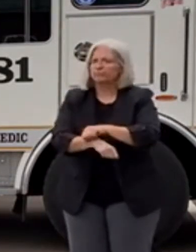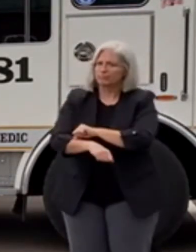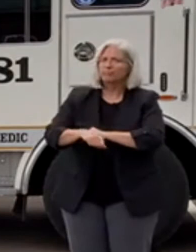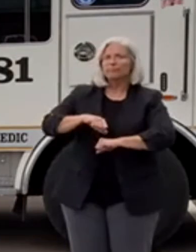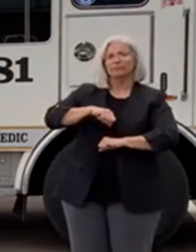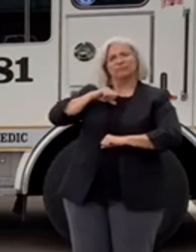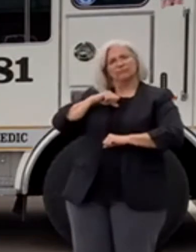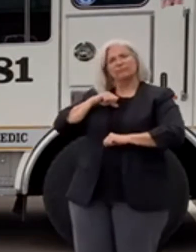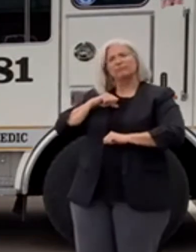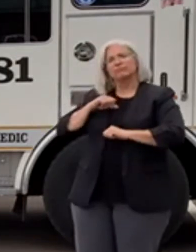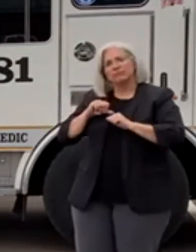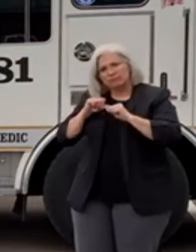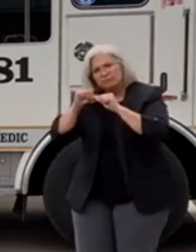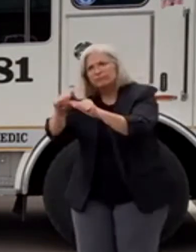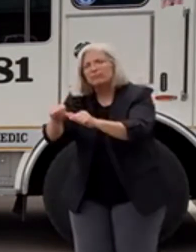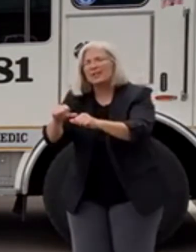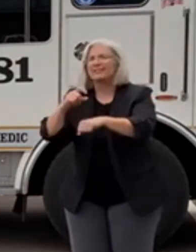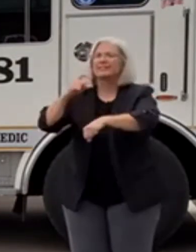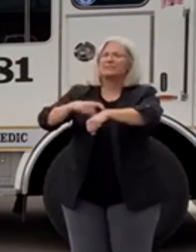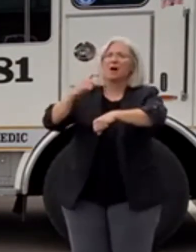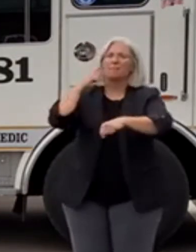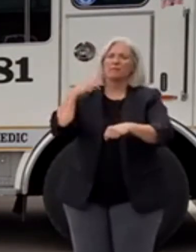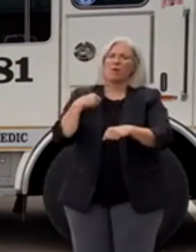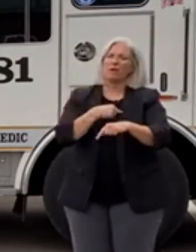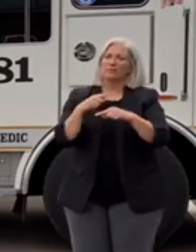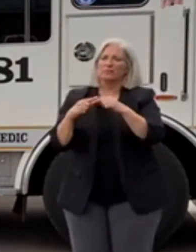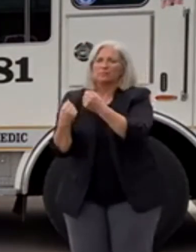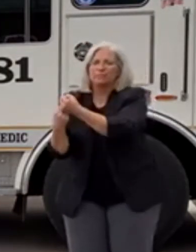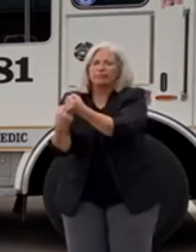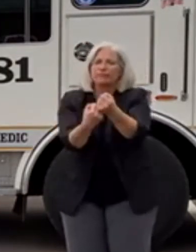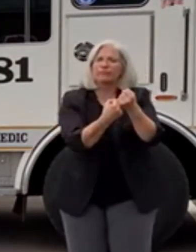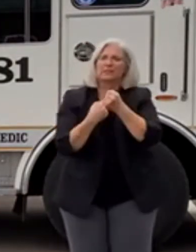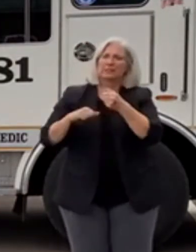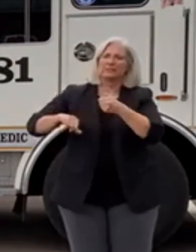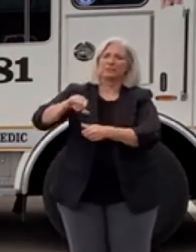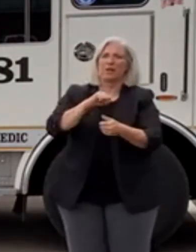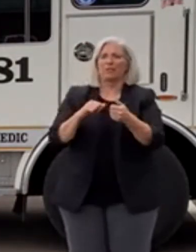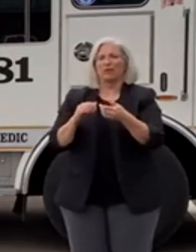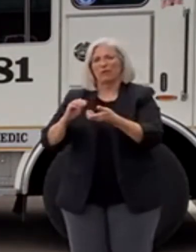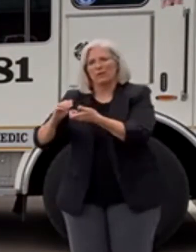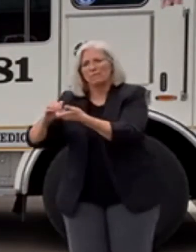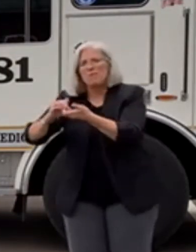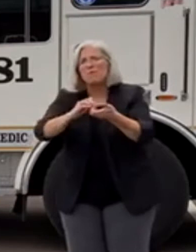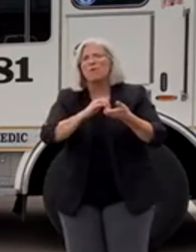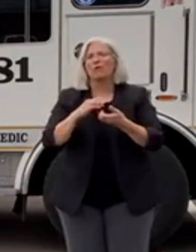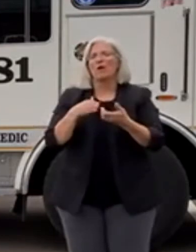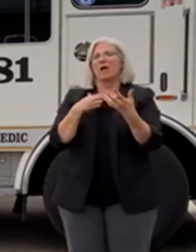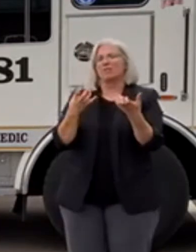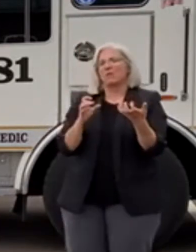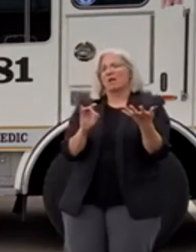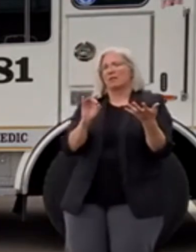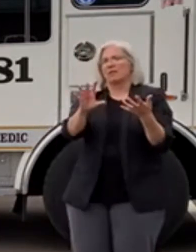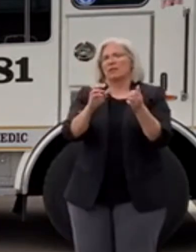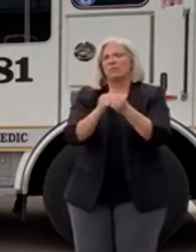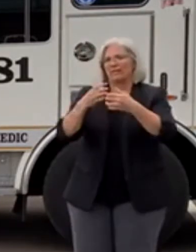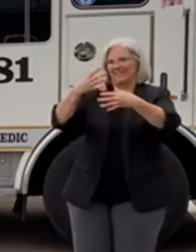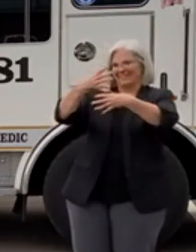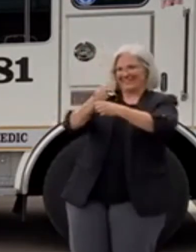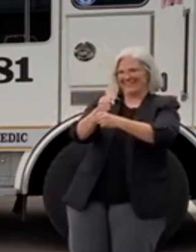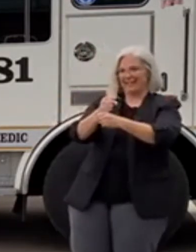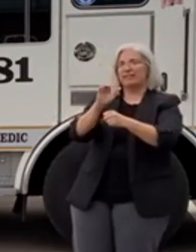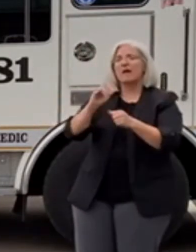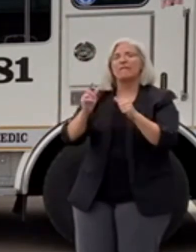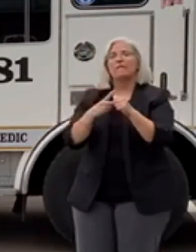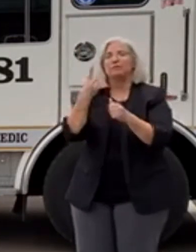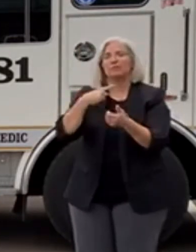rally. And I want to provide you with one acronym, the very first one I learned in the fire service, and that was